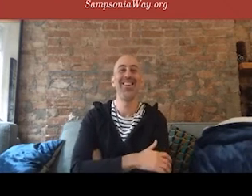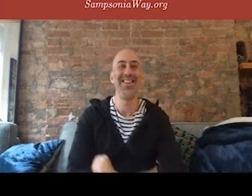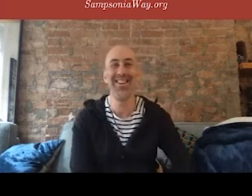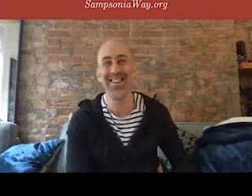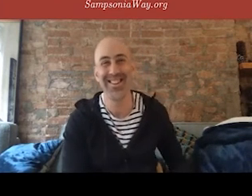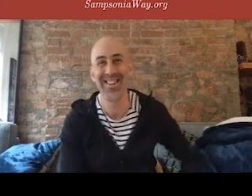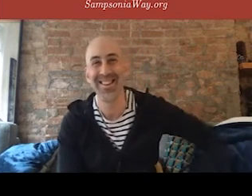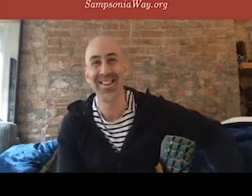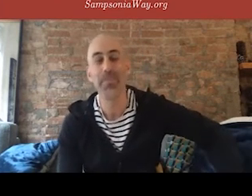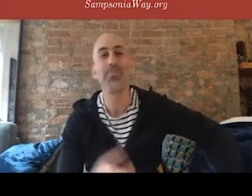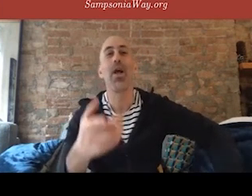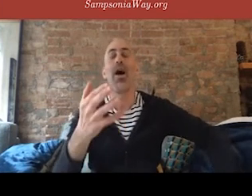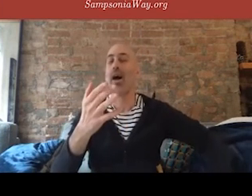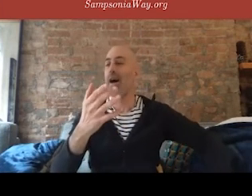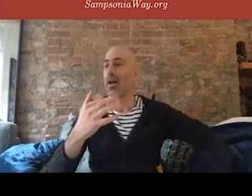Yo.